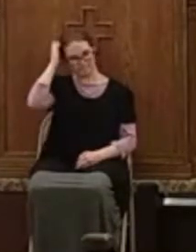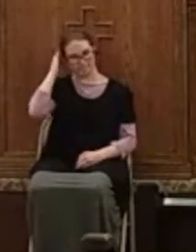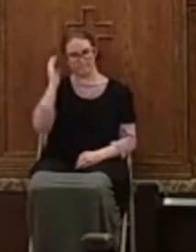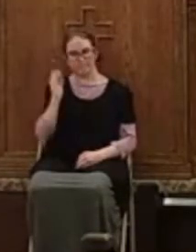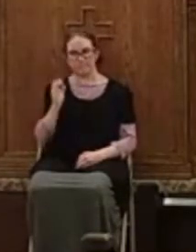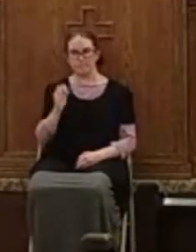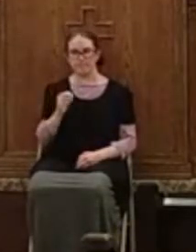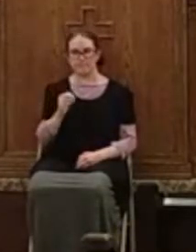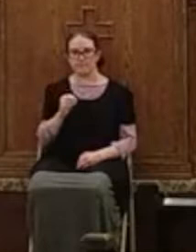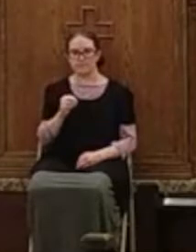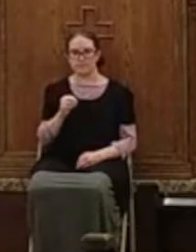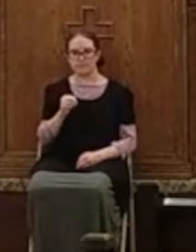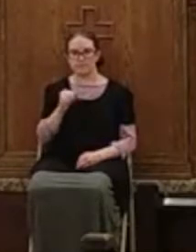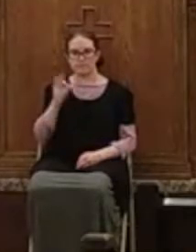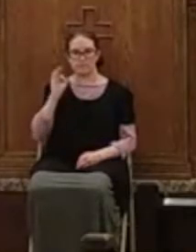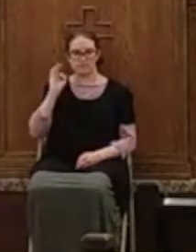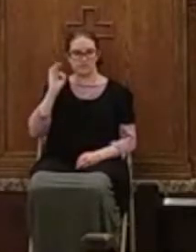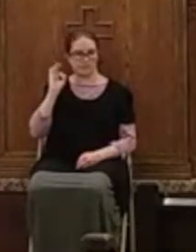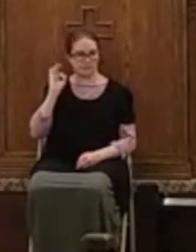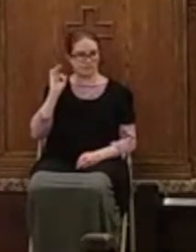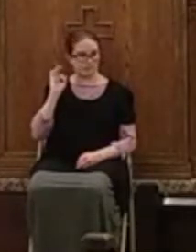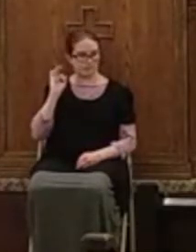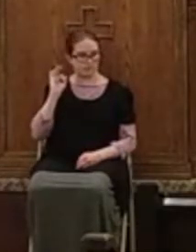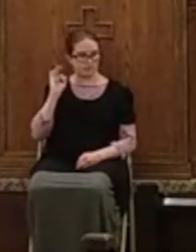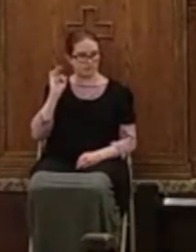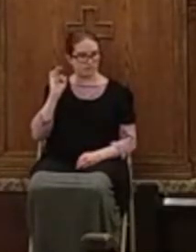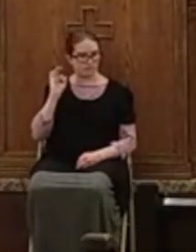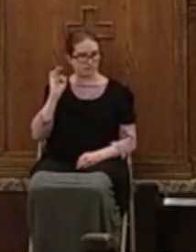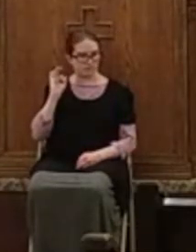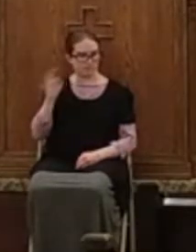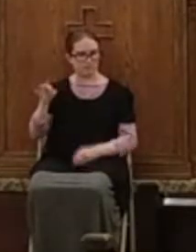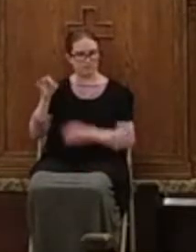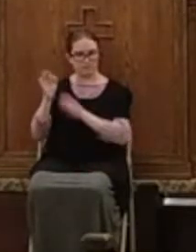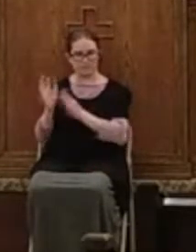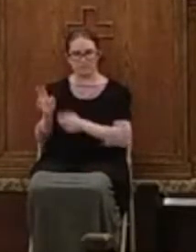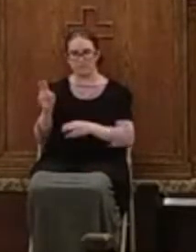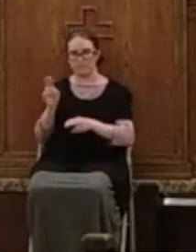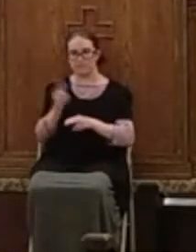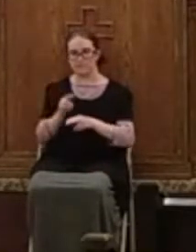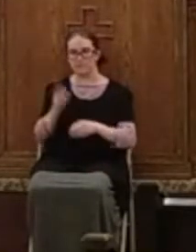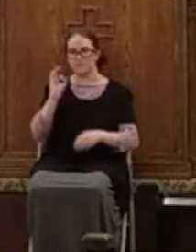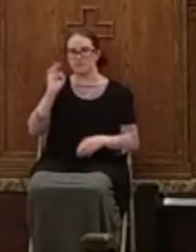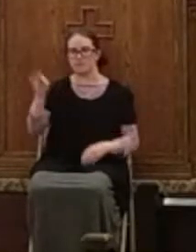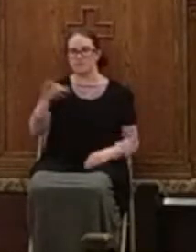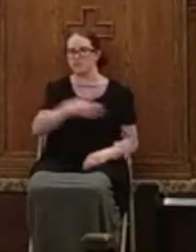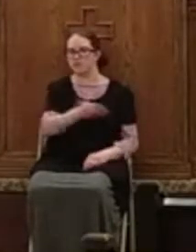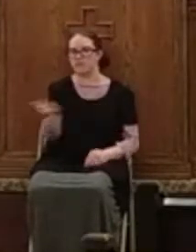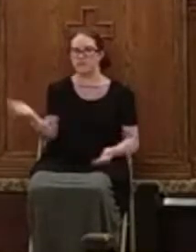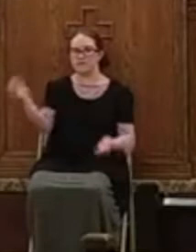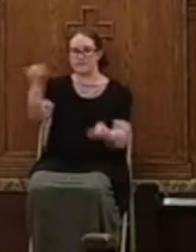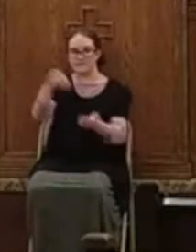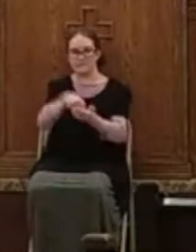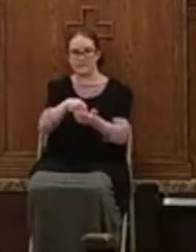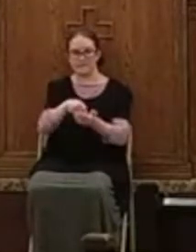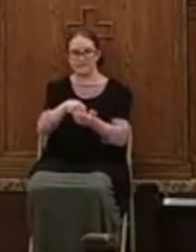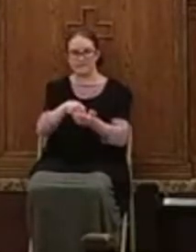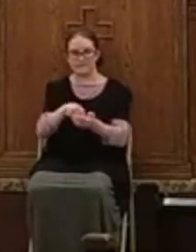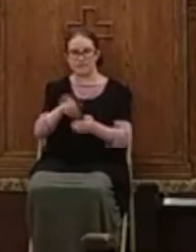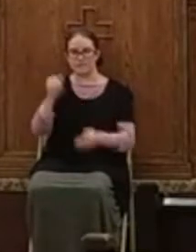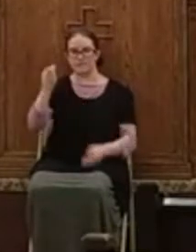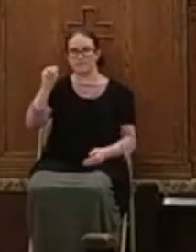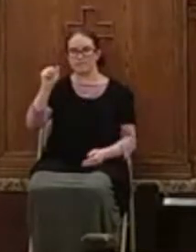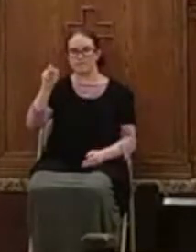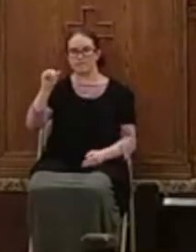There's an old preacher that the man used to preach for us quite often in